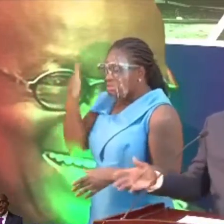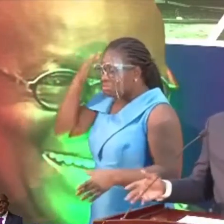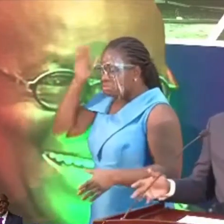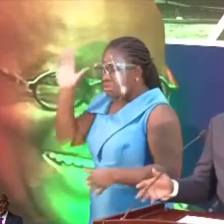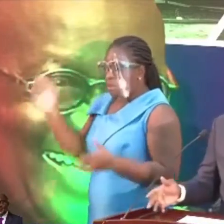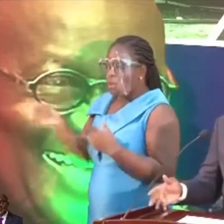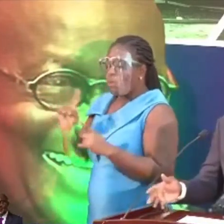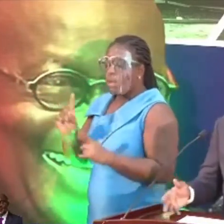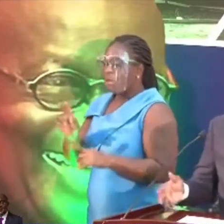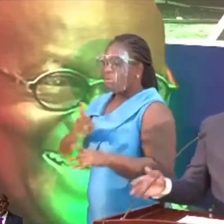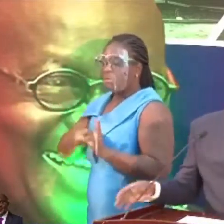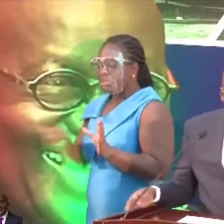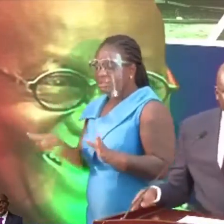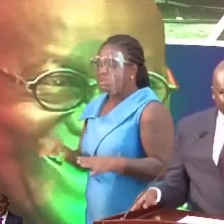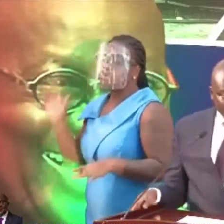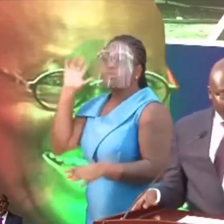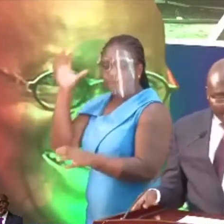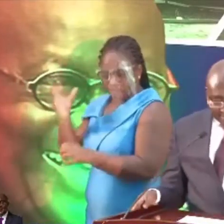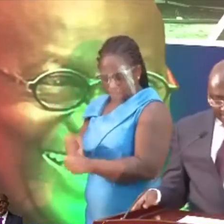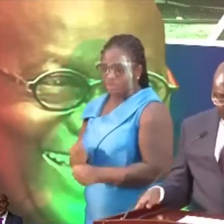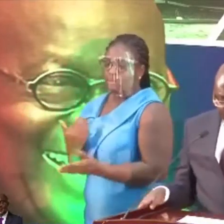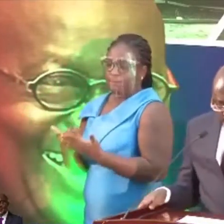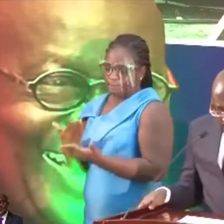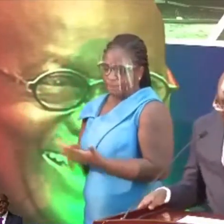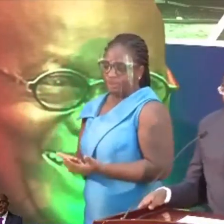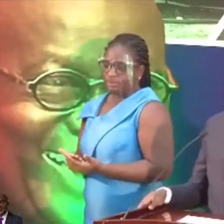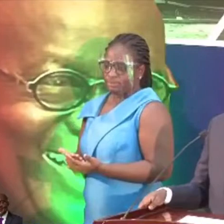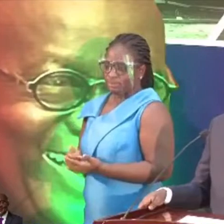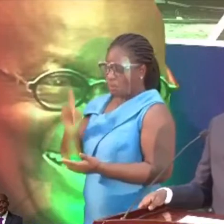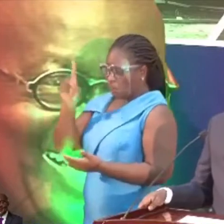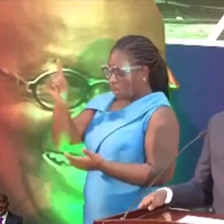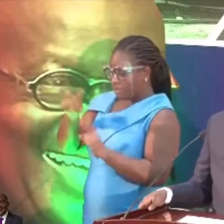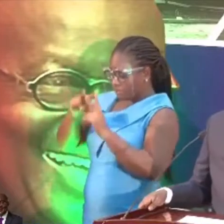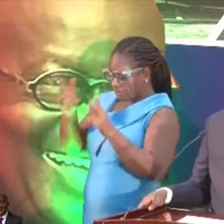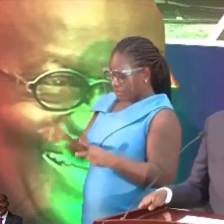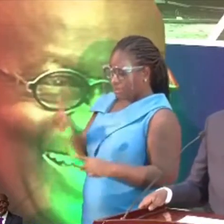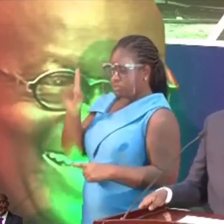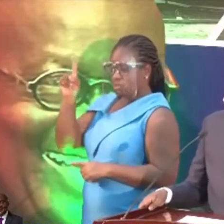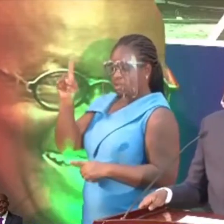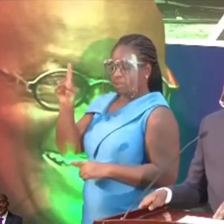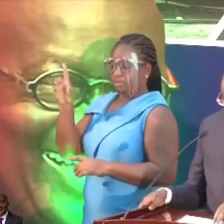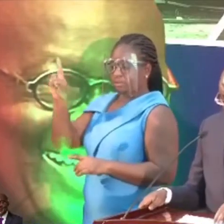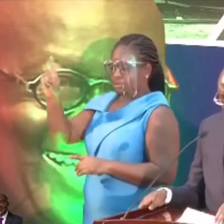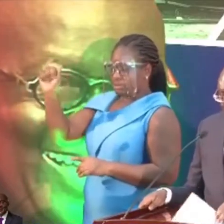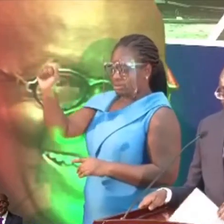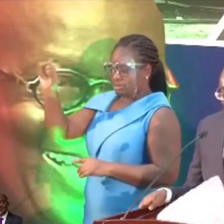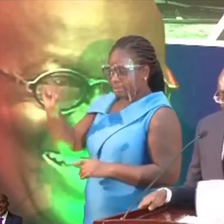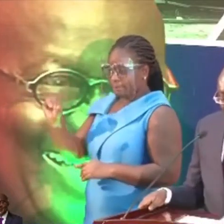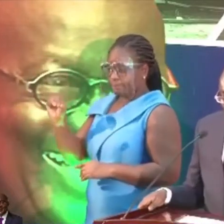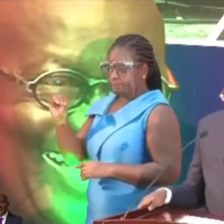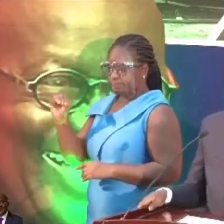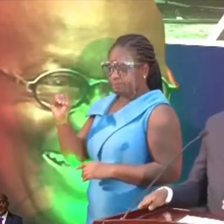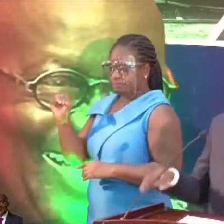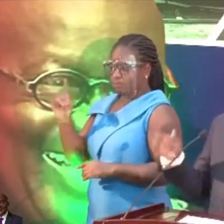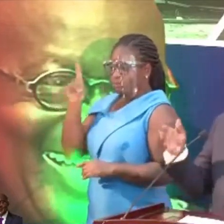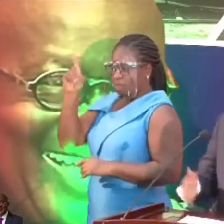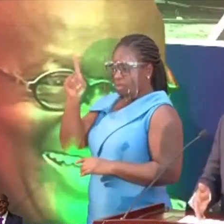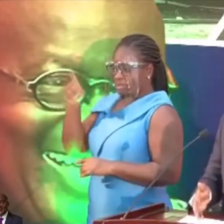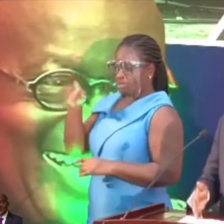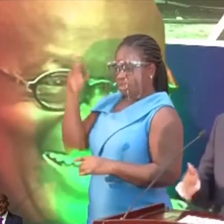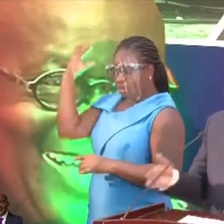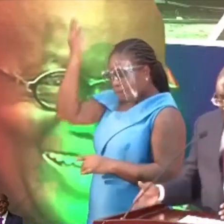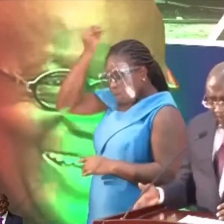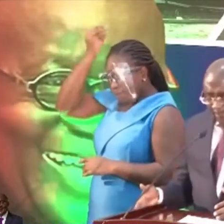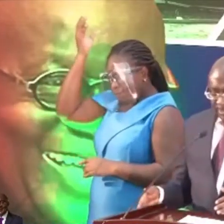which region it is, you will get that allocation. One village, one dam. One constituency, one ambulance. One